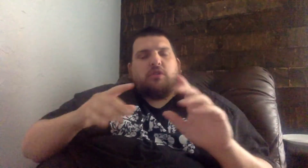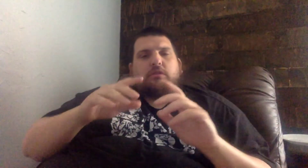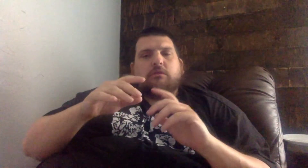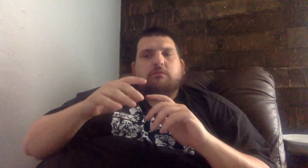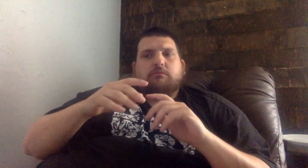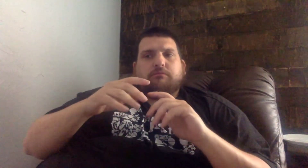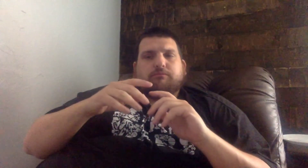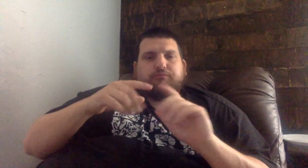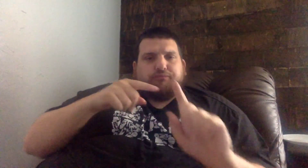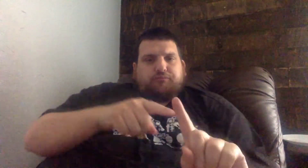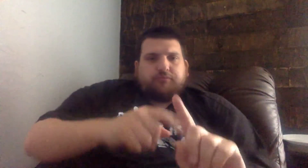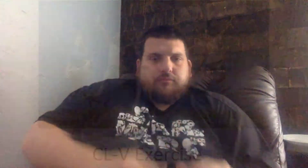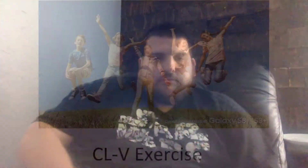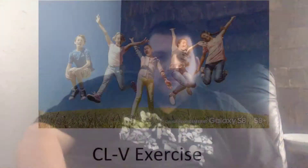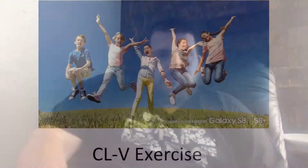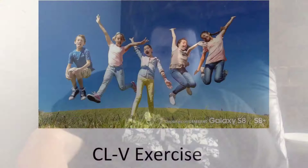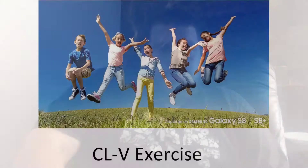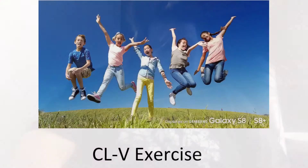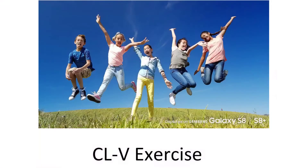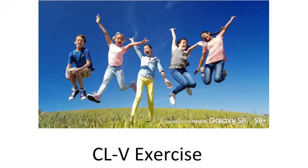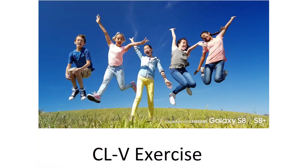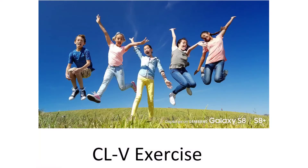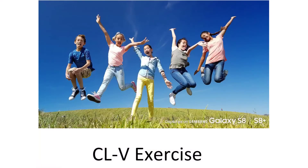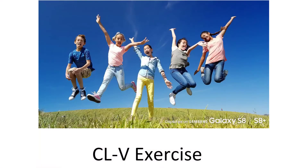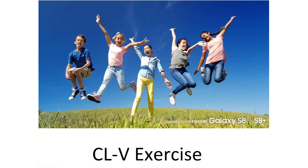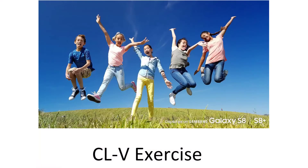So it's important to make that clarification.